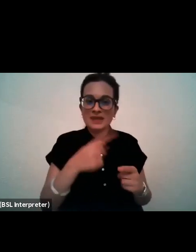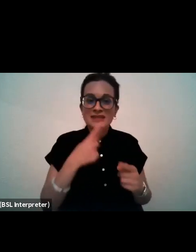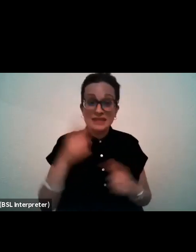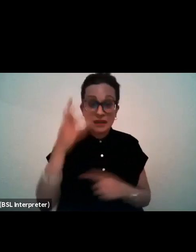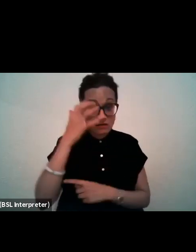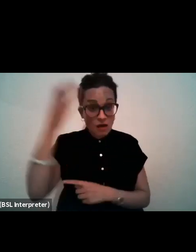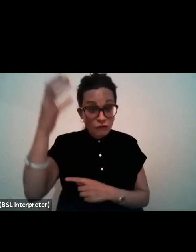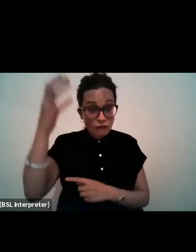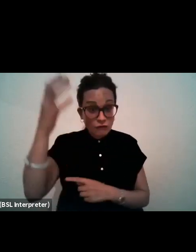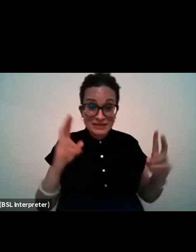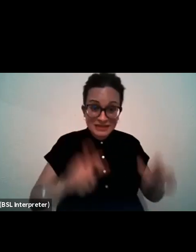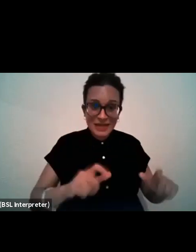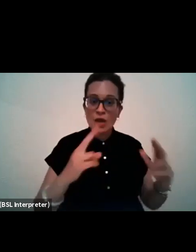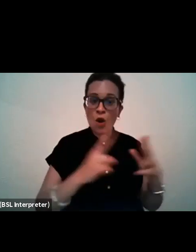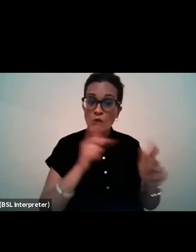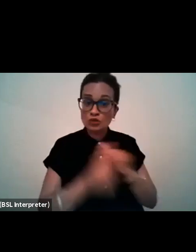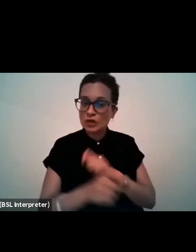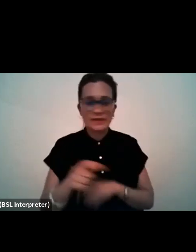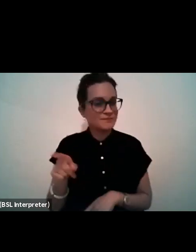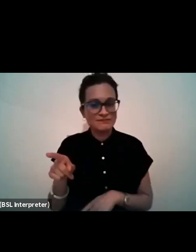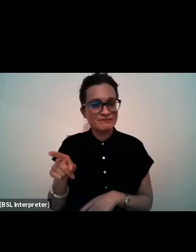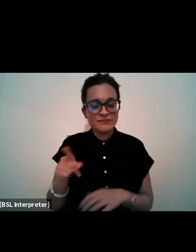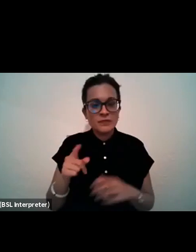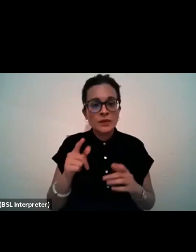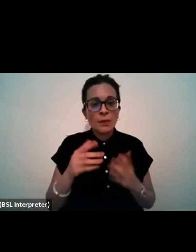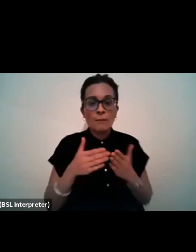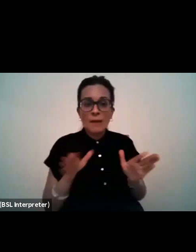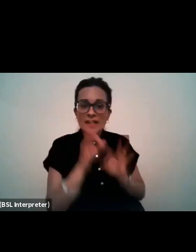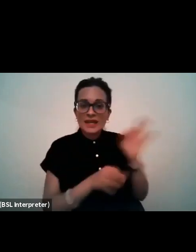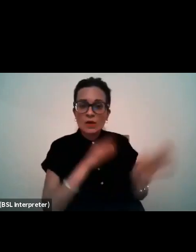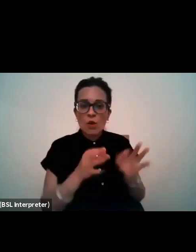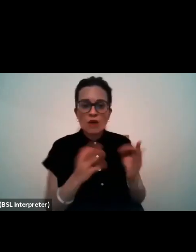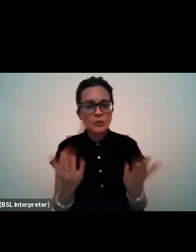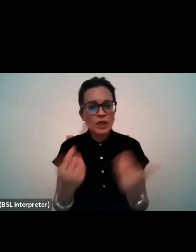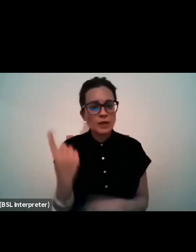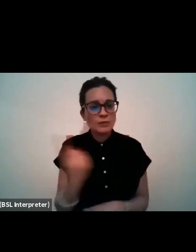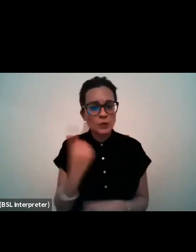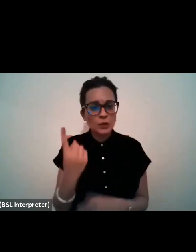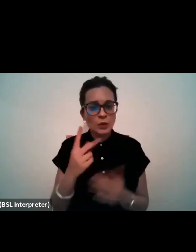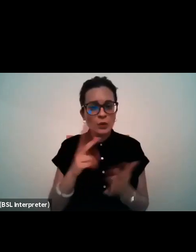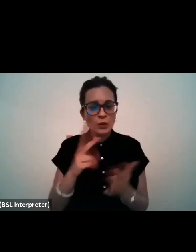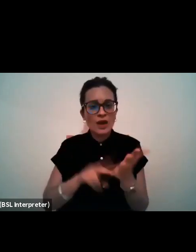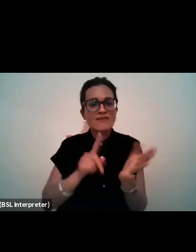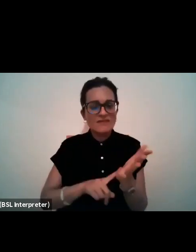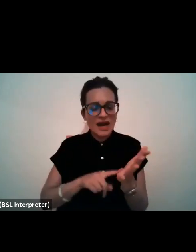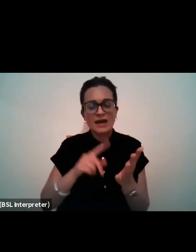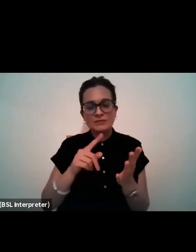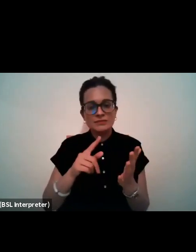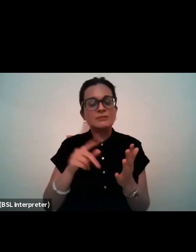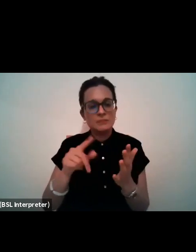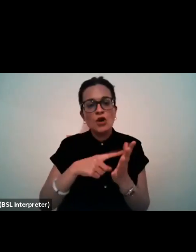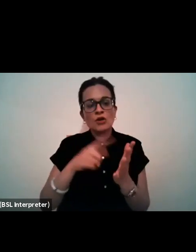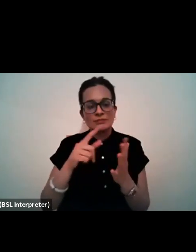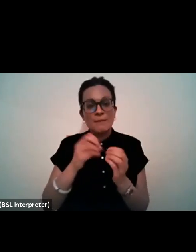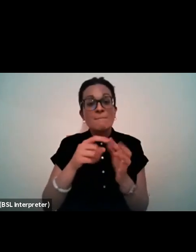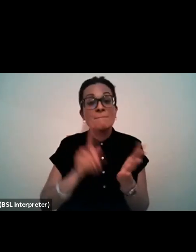and has called for a public inquiry. I'd like to welcome Belle Ribeiro Addy MP.